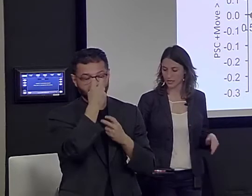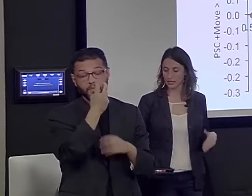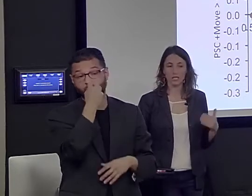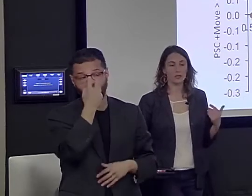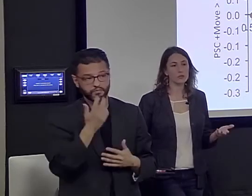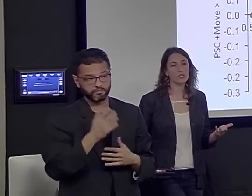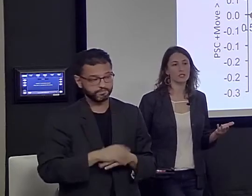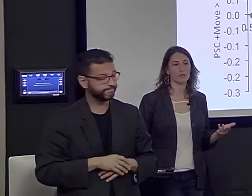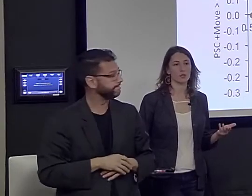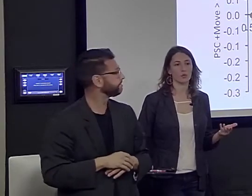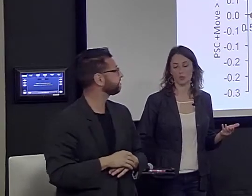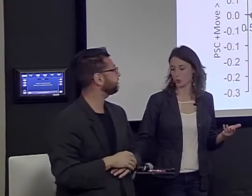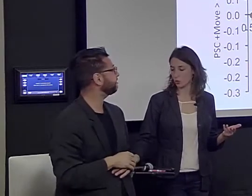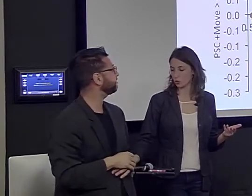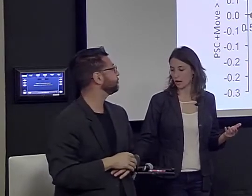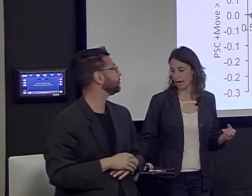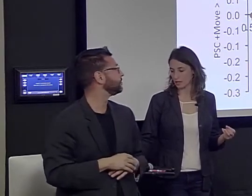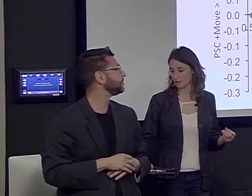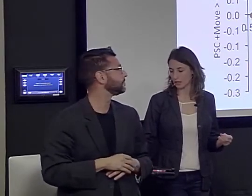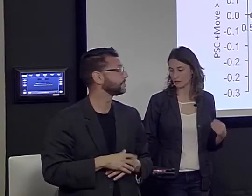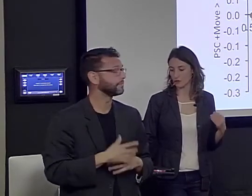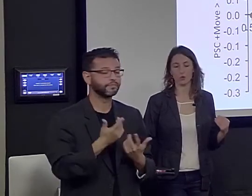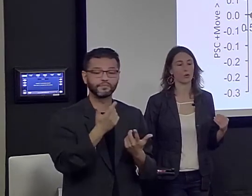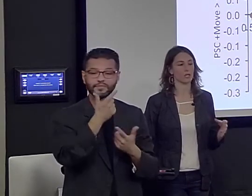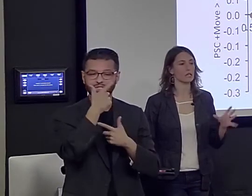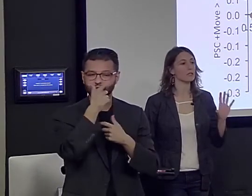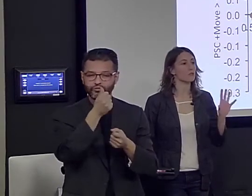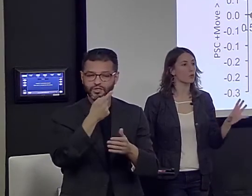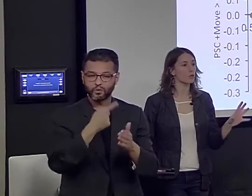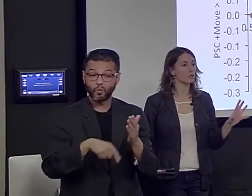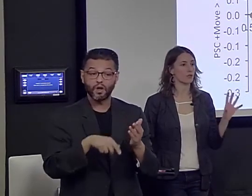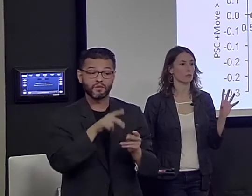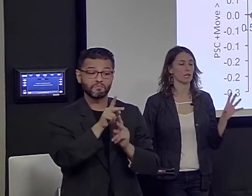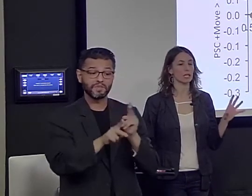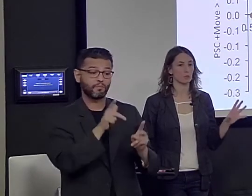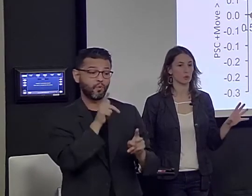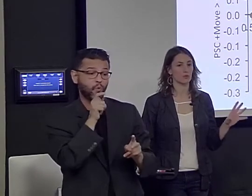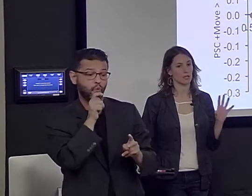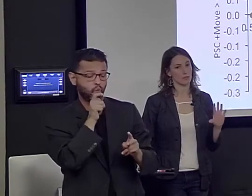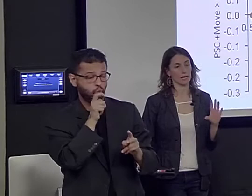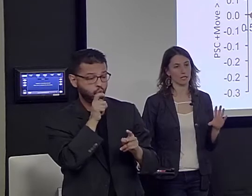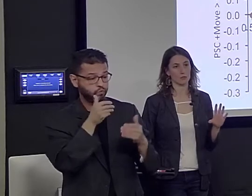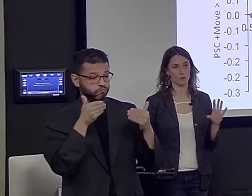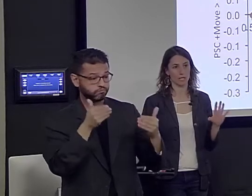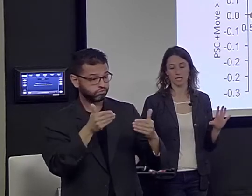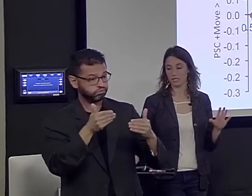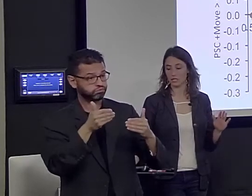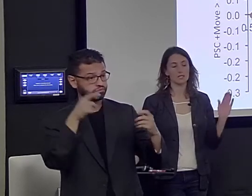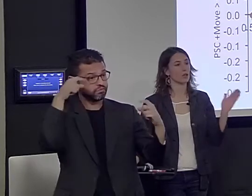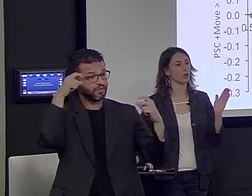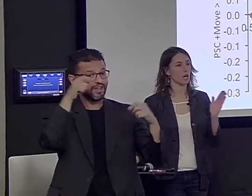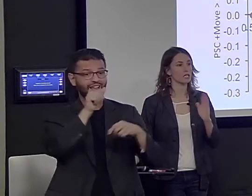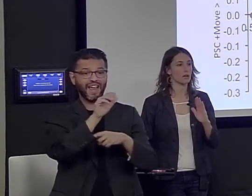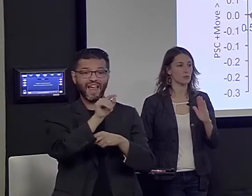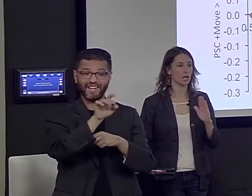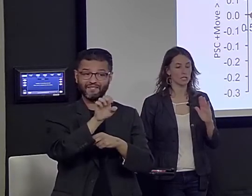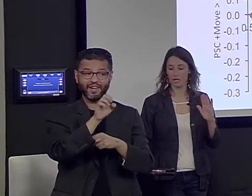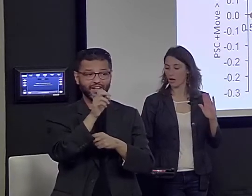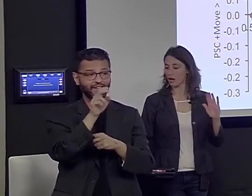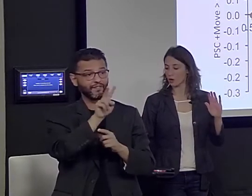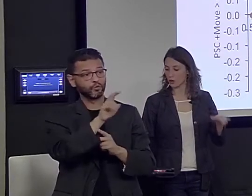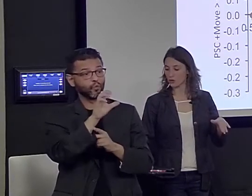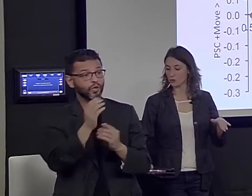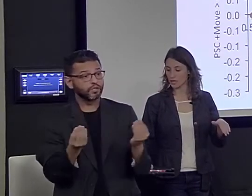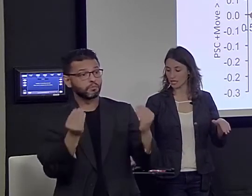things was that those individuals who activate the visual cortex more for the plus move than the minus move sentences across